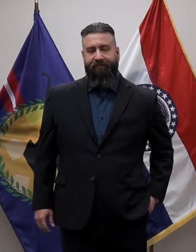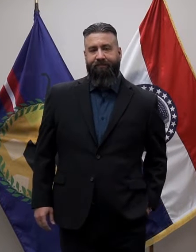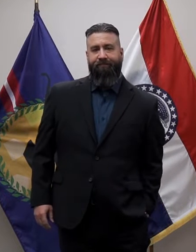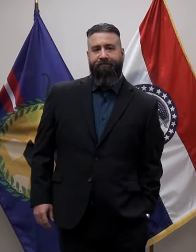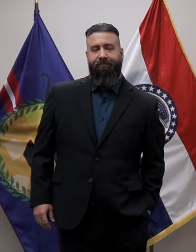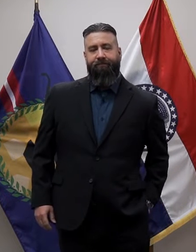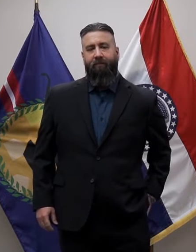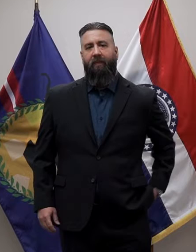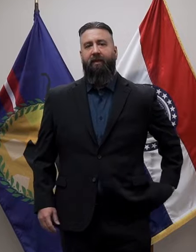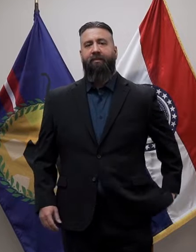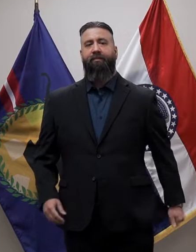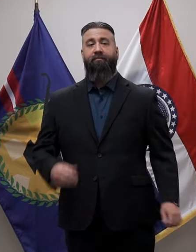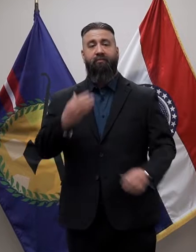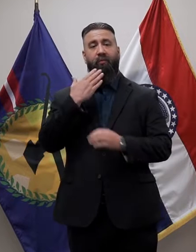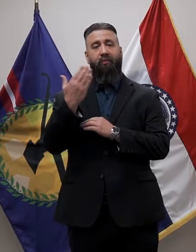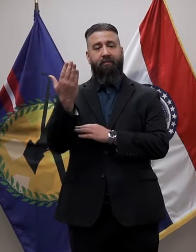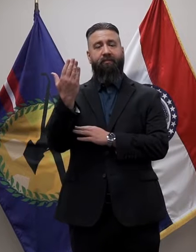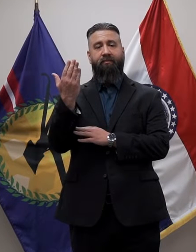Good morning.